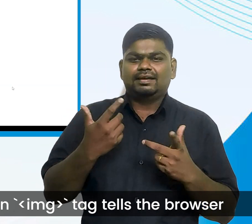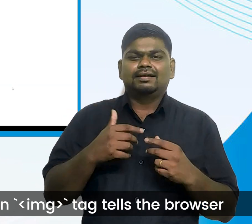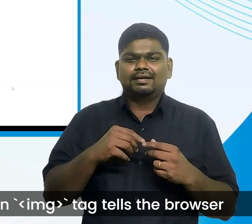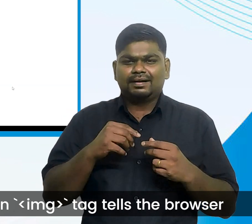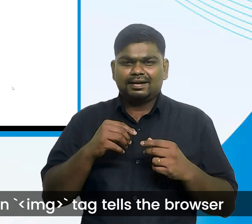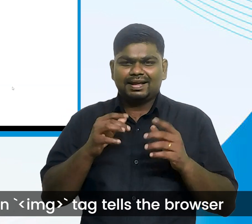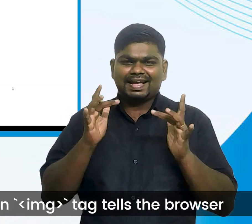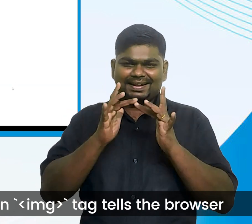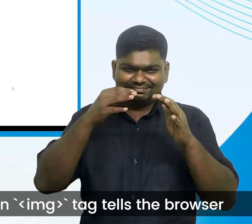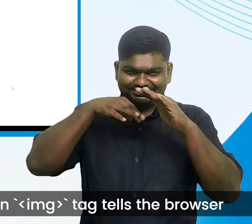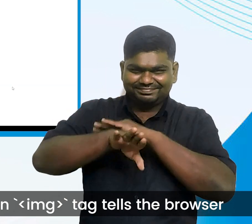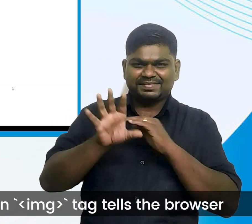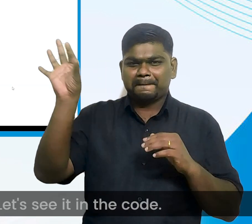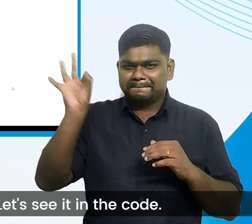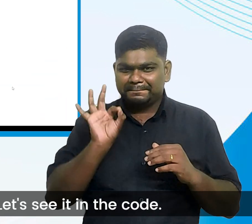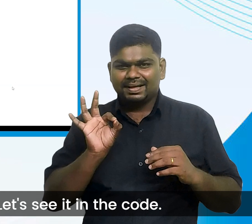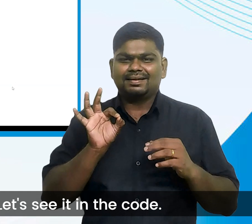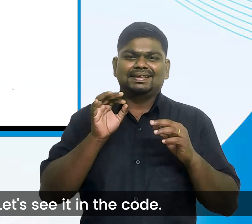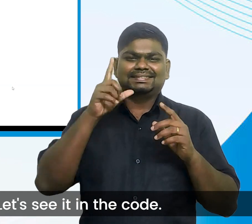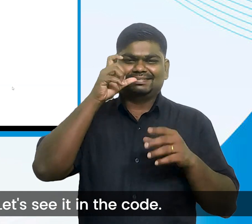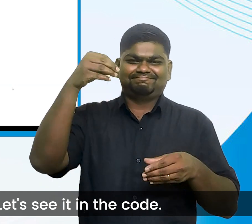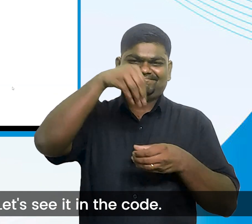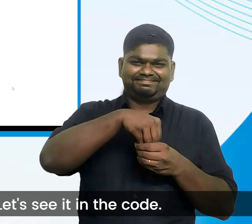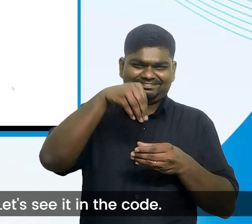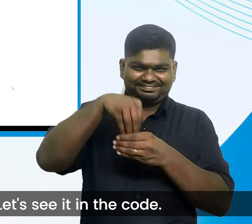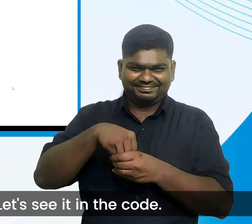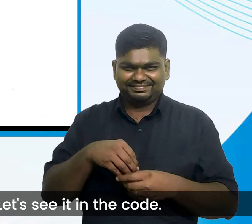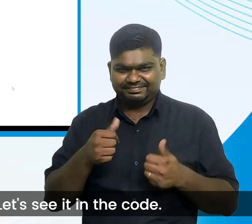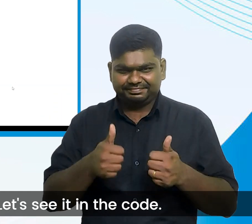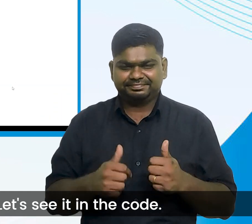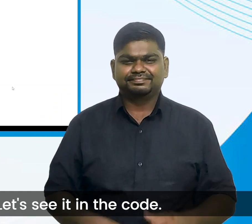tag tells the browser where to find the image.